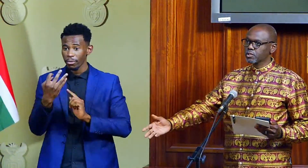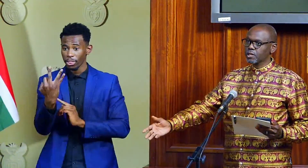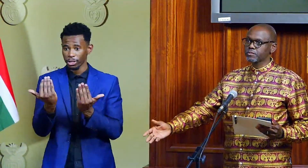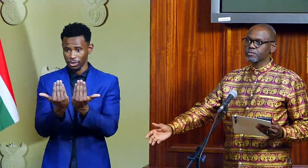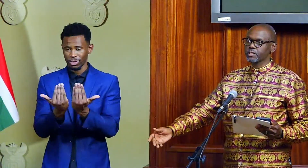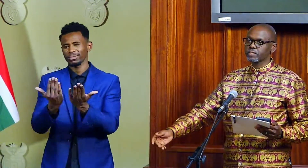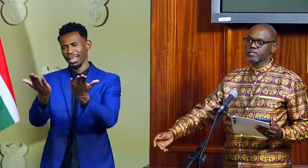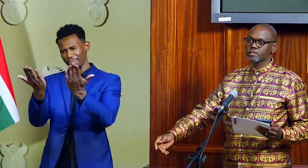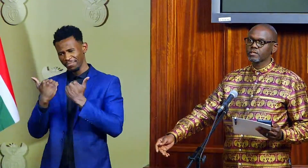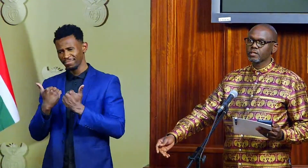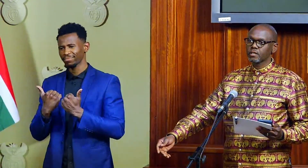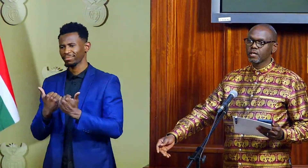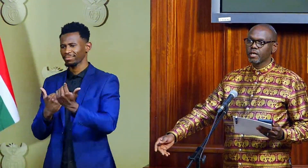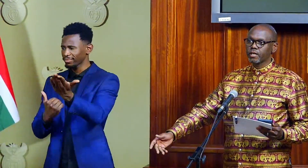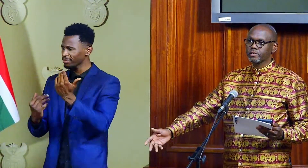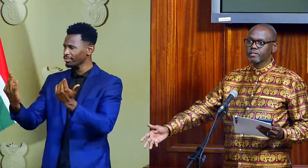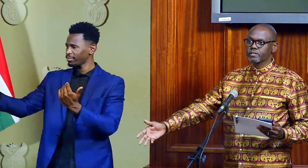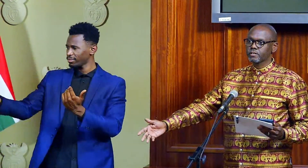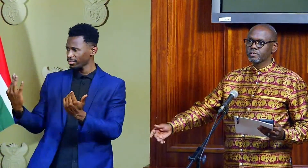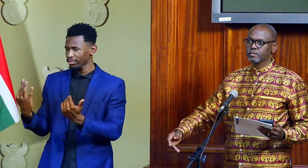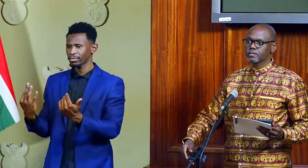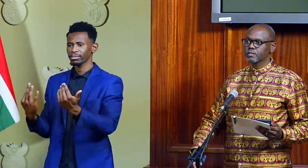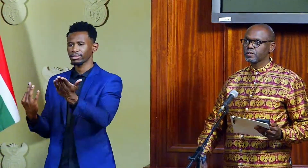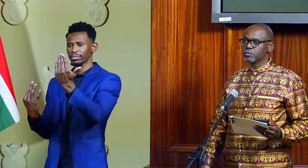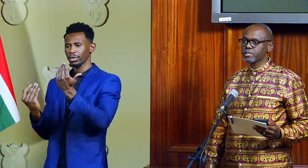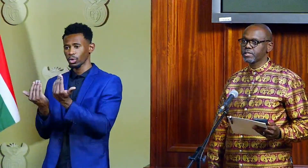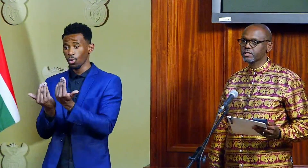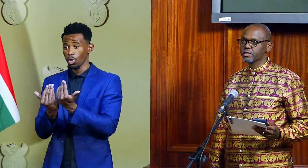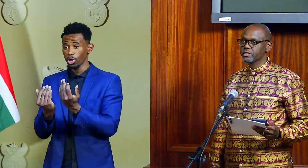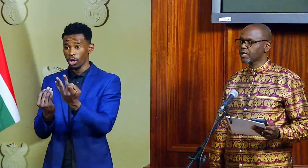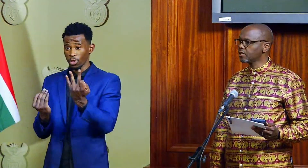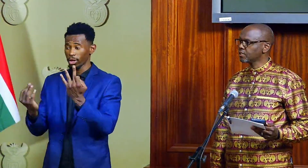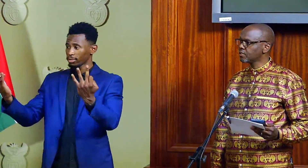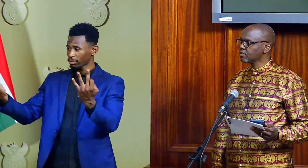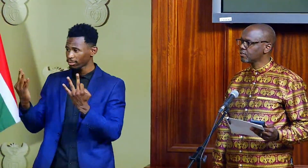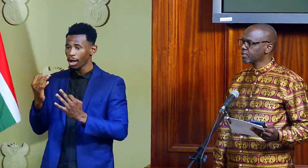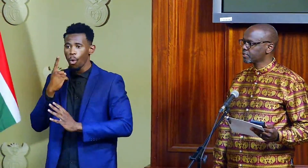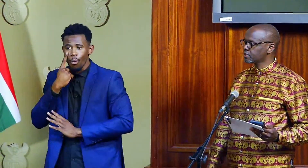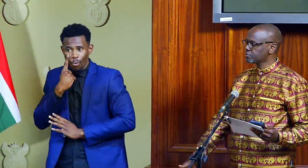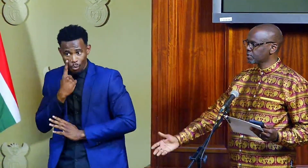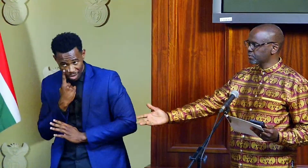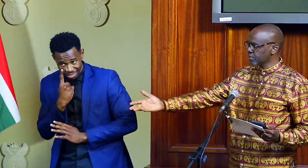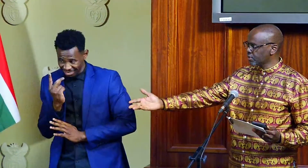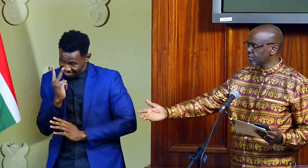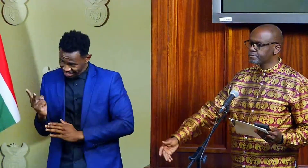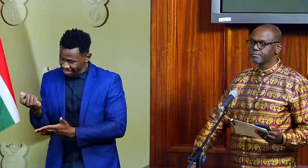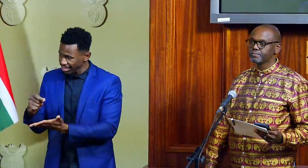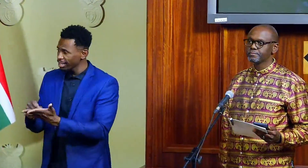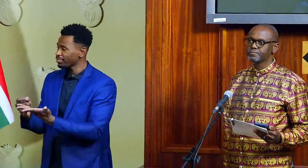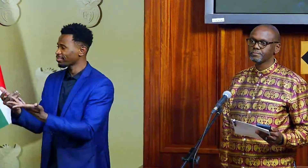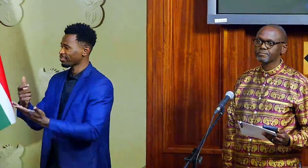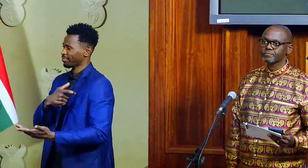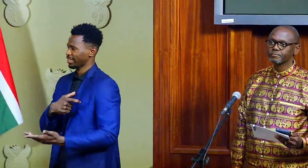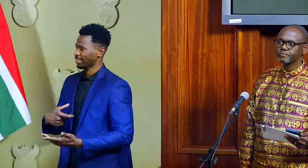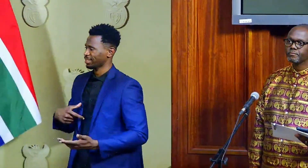to also come in front and witness the signing occasion, Mr. President.